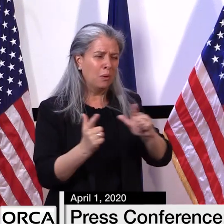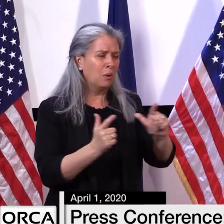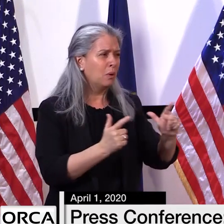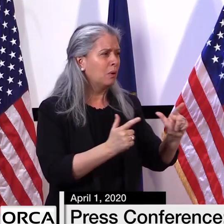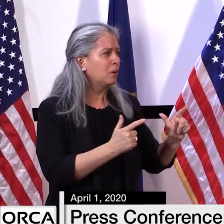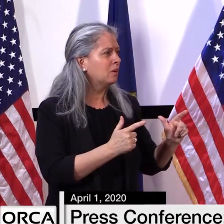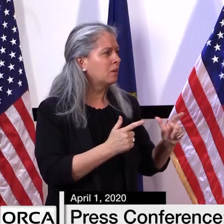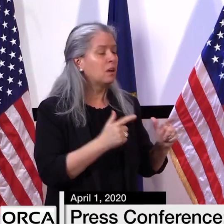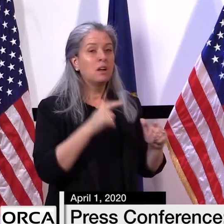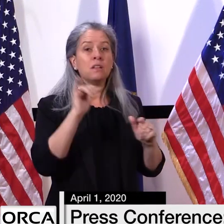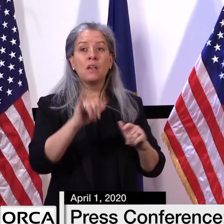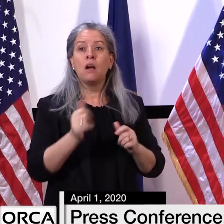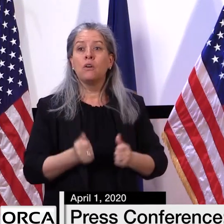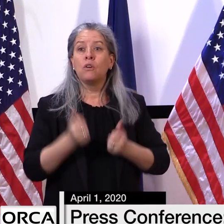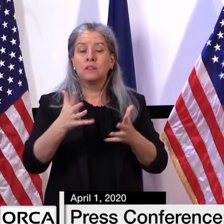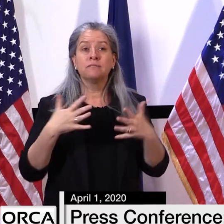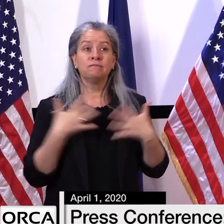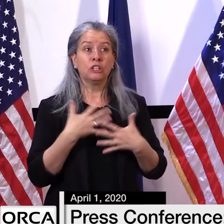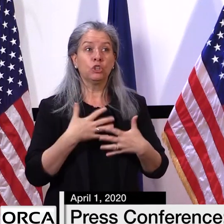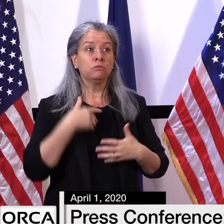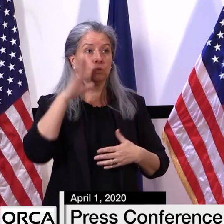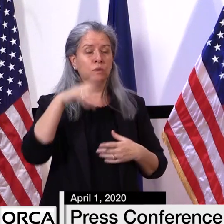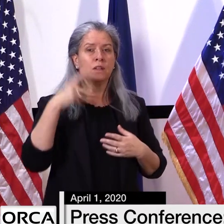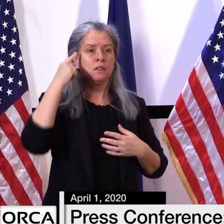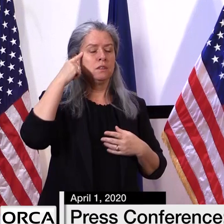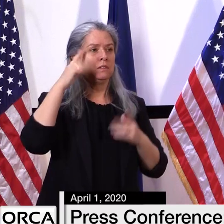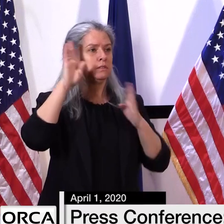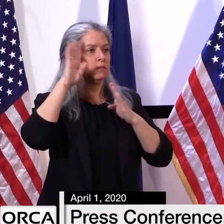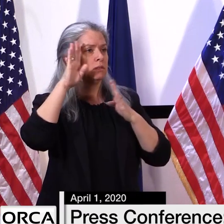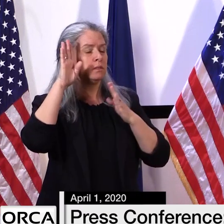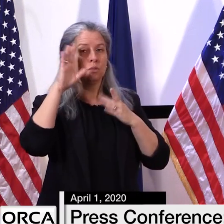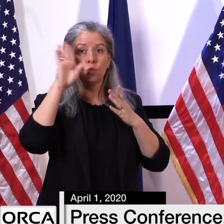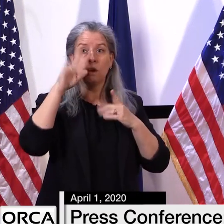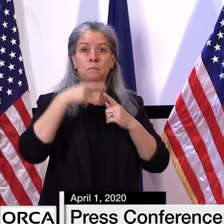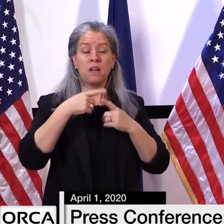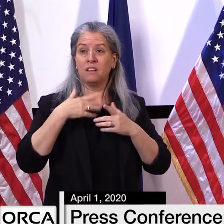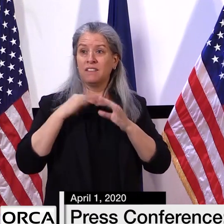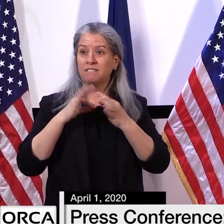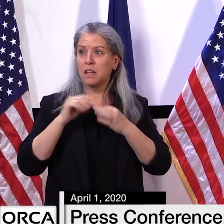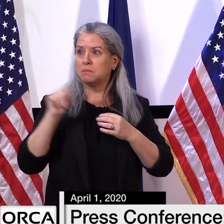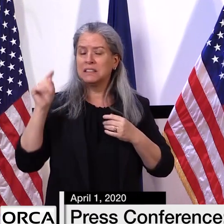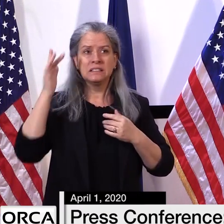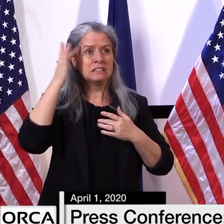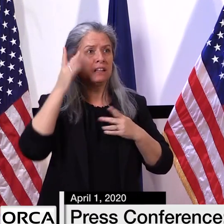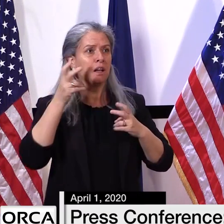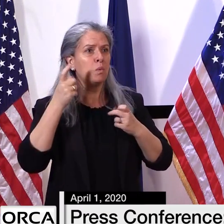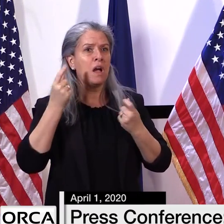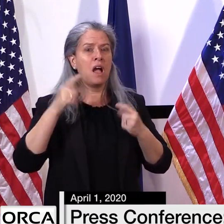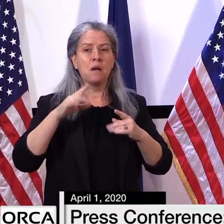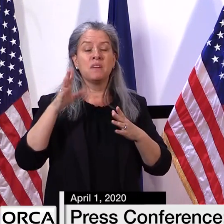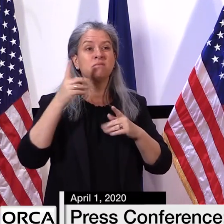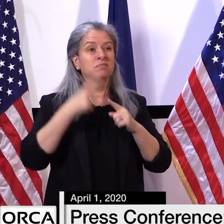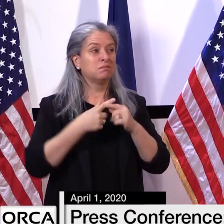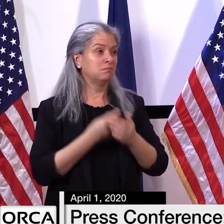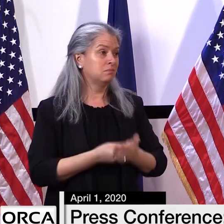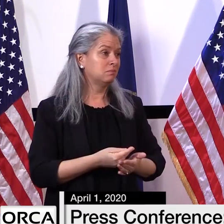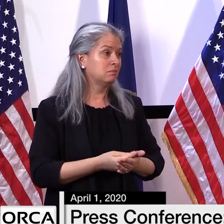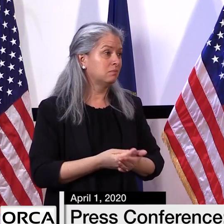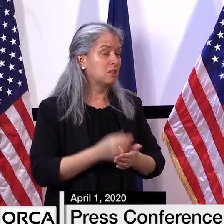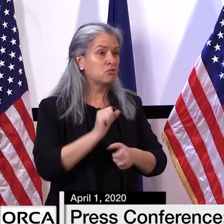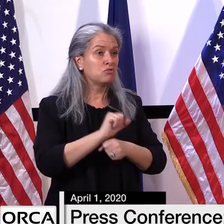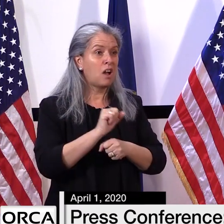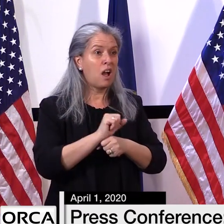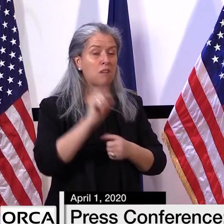created a lot of fear. Many are concerned not only about the health of their family, but their financial future as